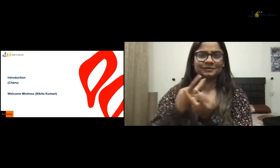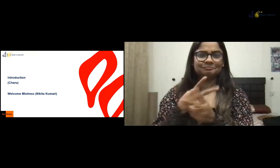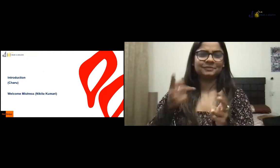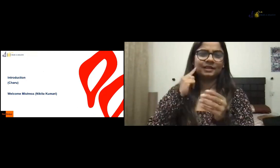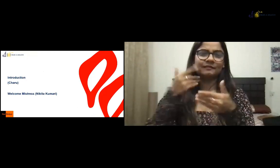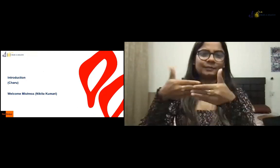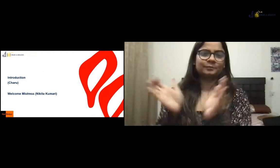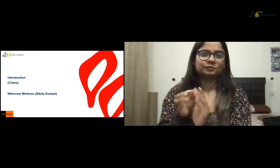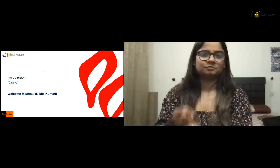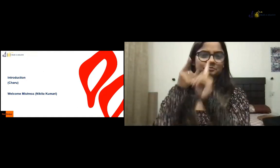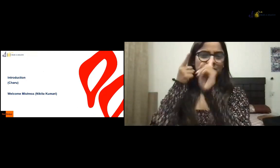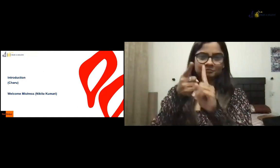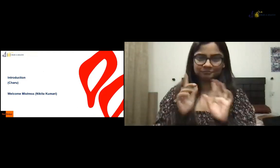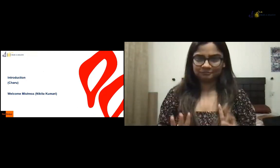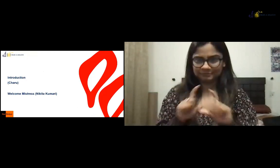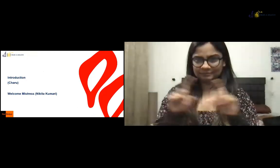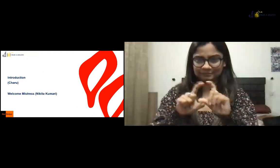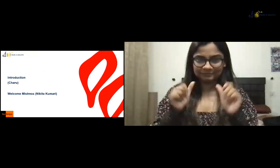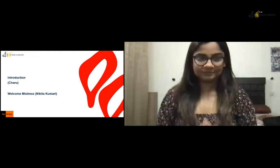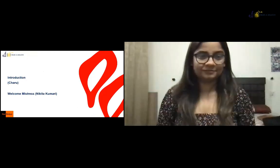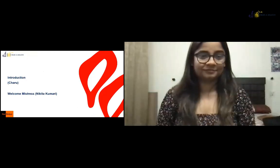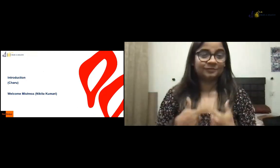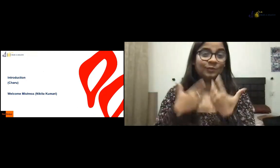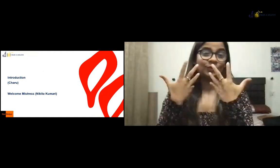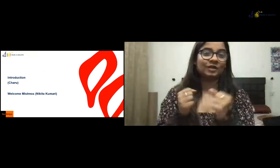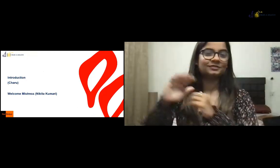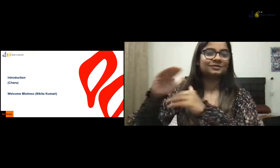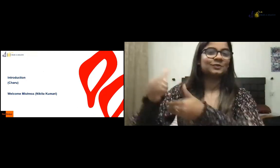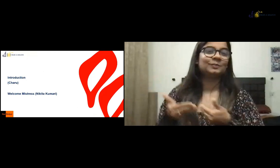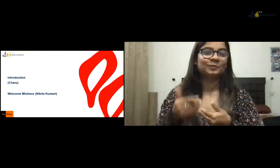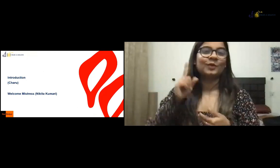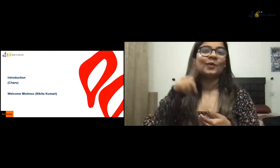sign name. I'm working with the EM Million project. So our aim is to.